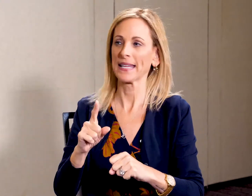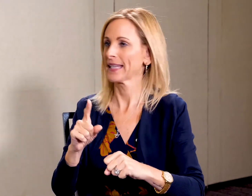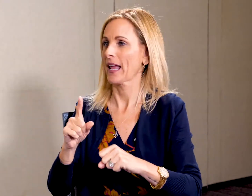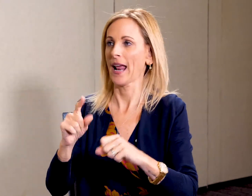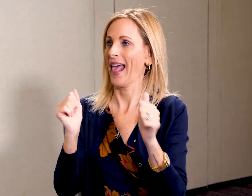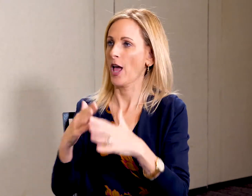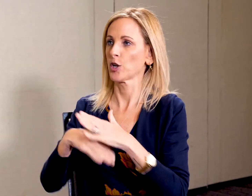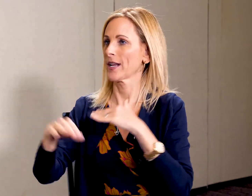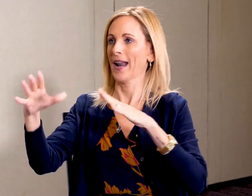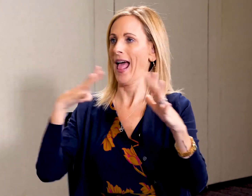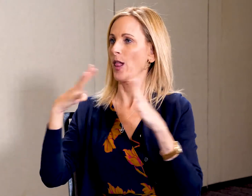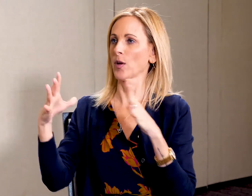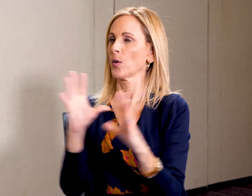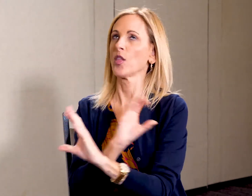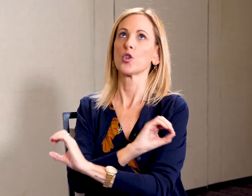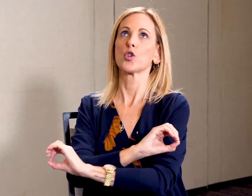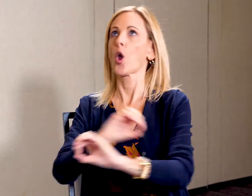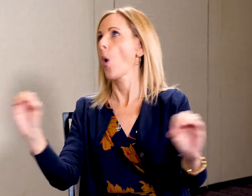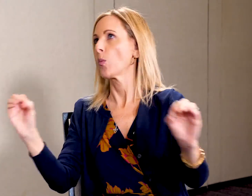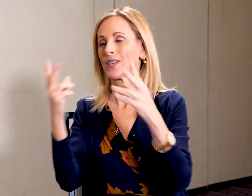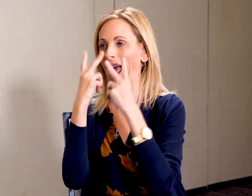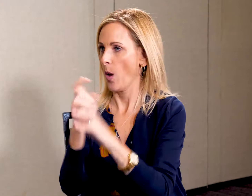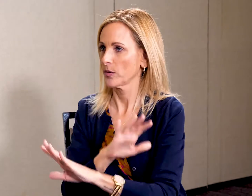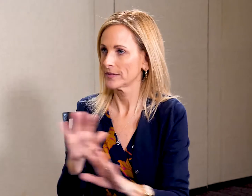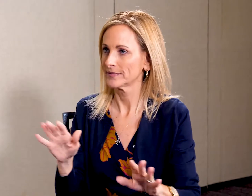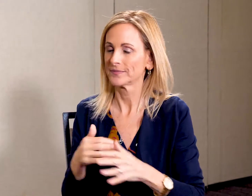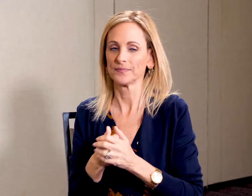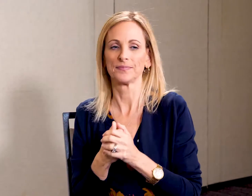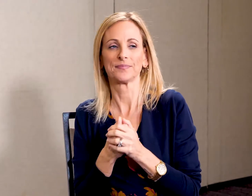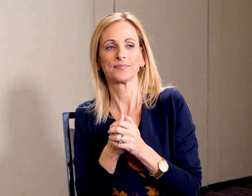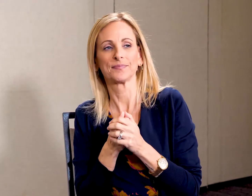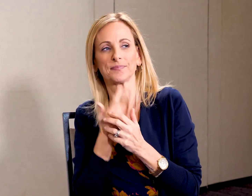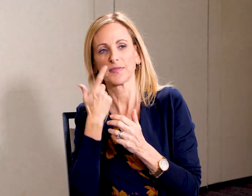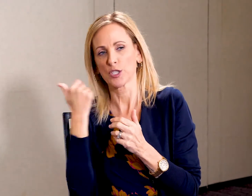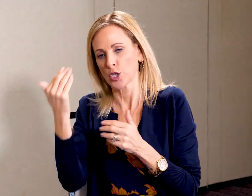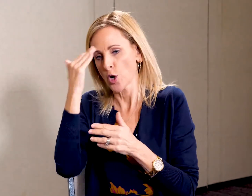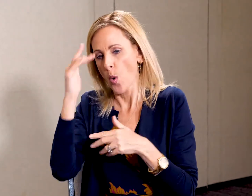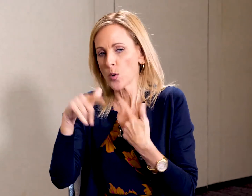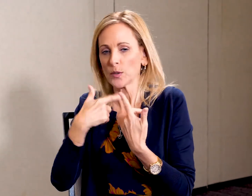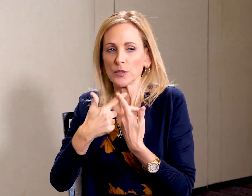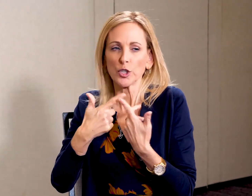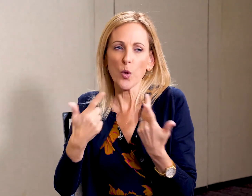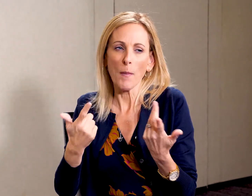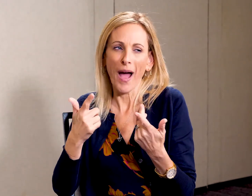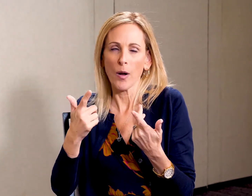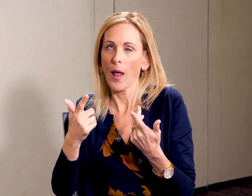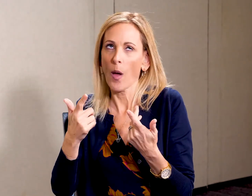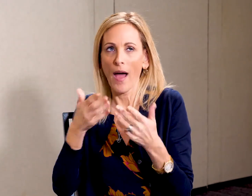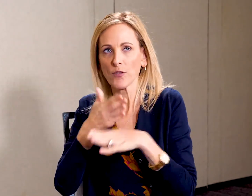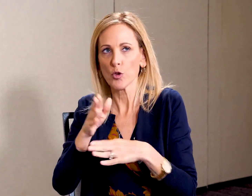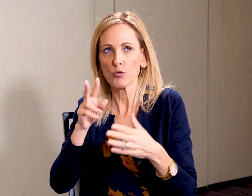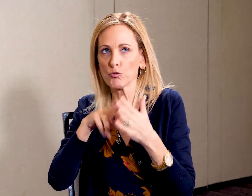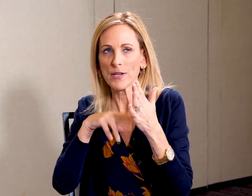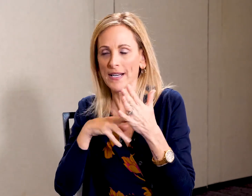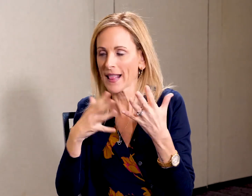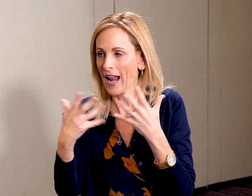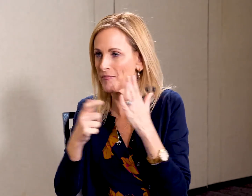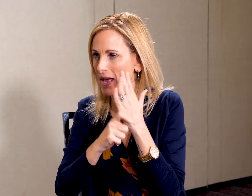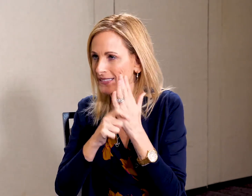too high as an actor in Hollywood, because this just wasn't possible for a deaf kid. She knew about, after reading a